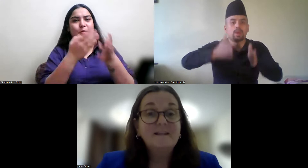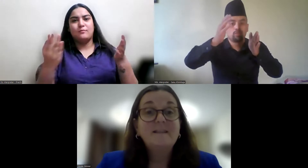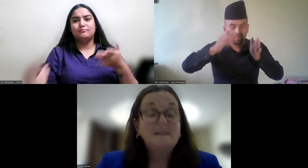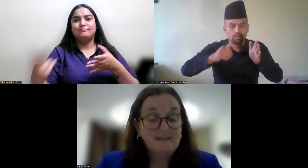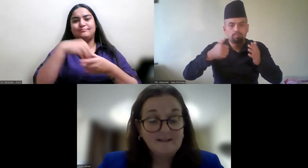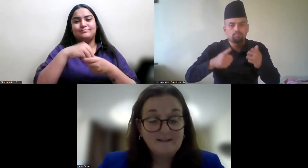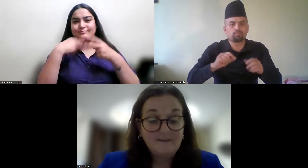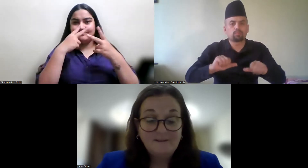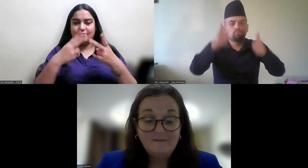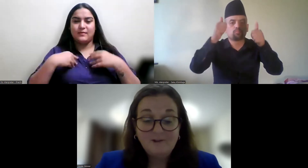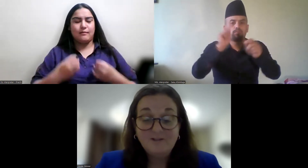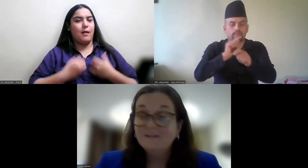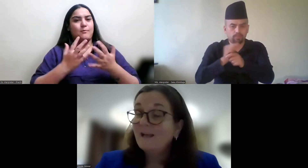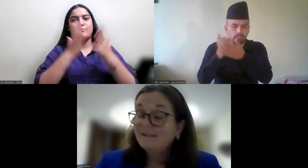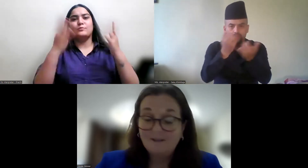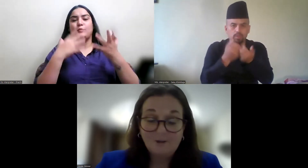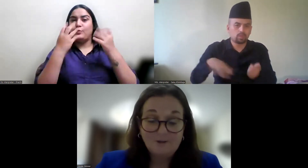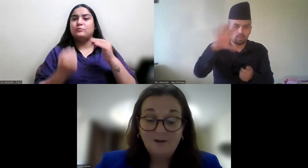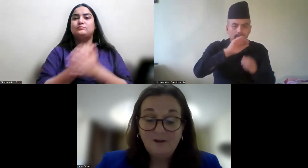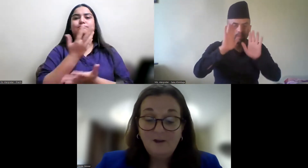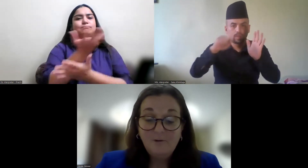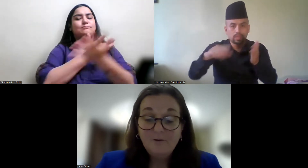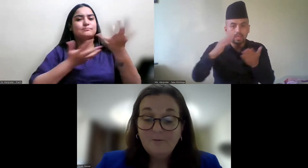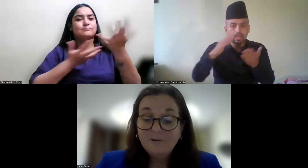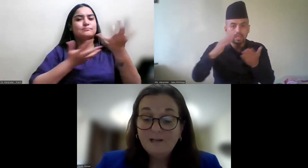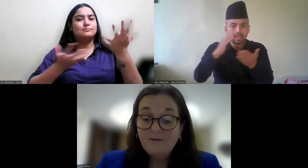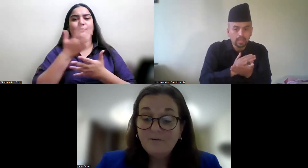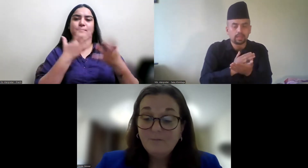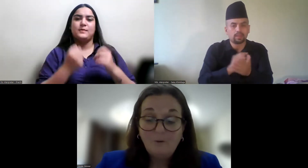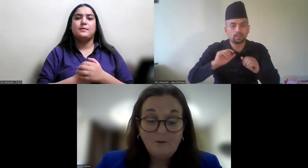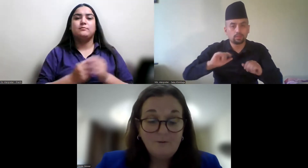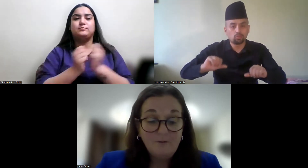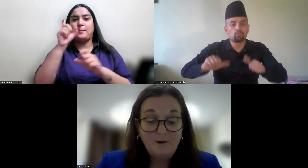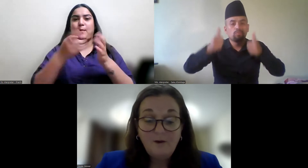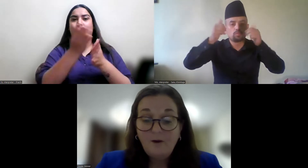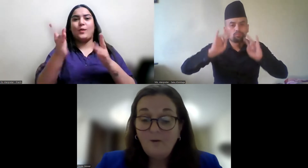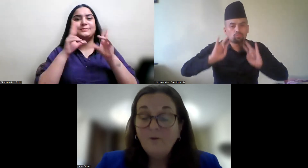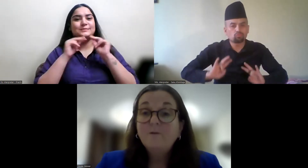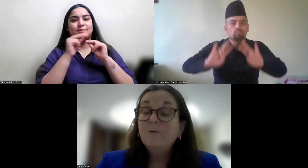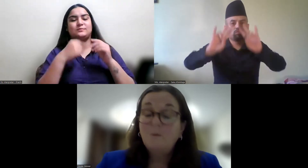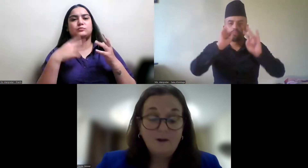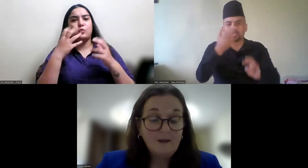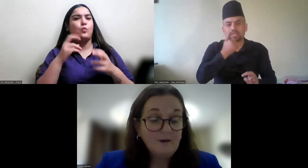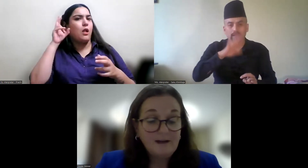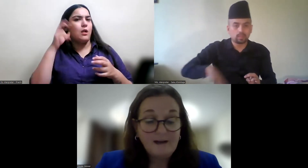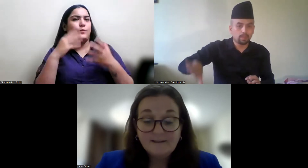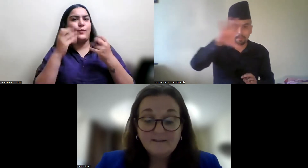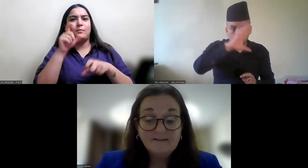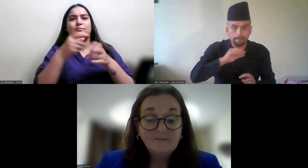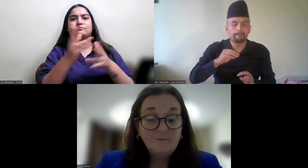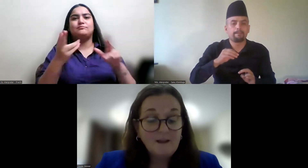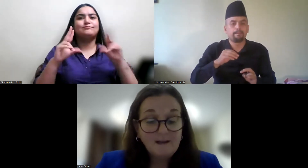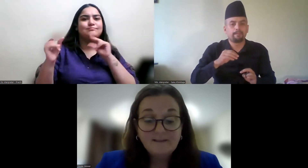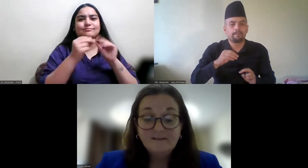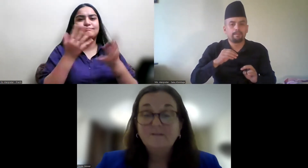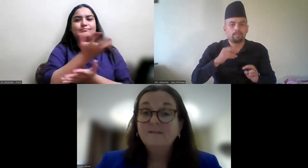an exciting set of interventions and discussion. We look forward to hearing from all of you who are working on adolescents,